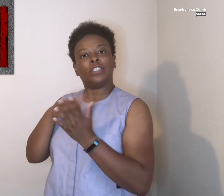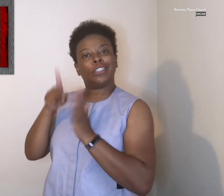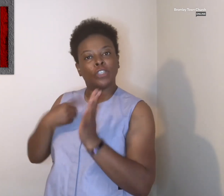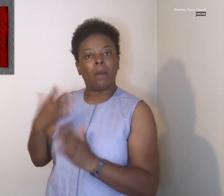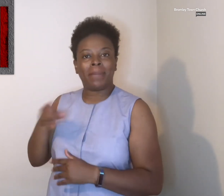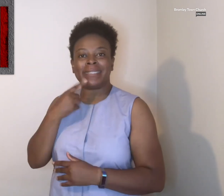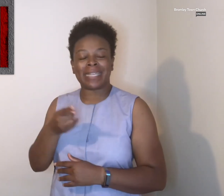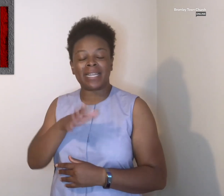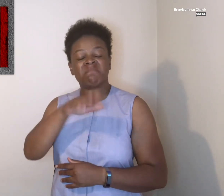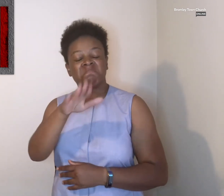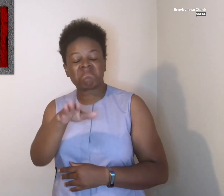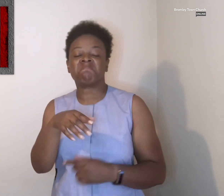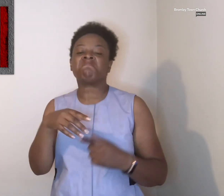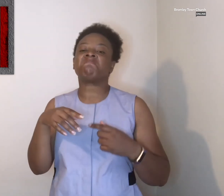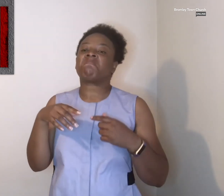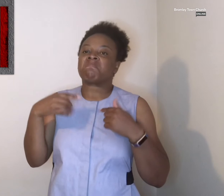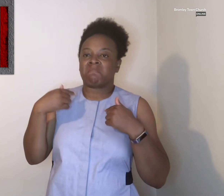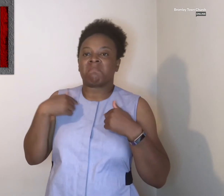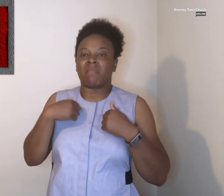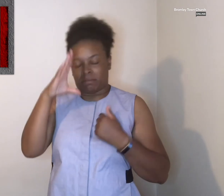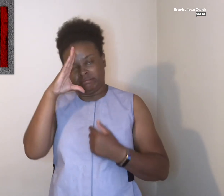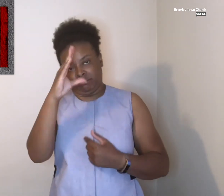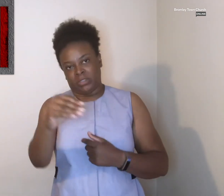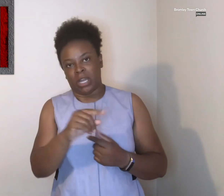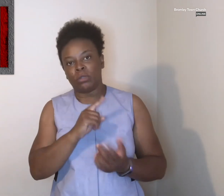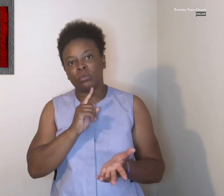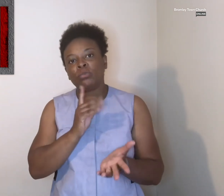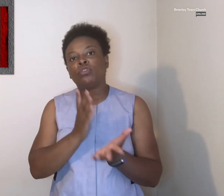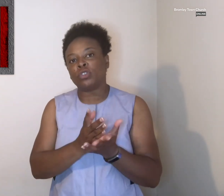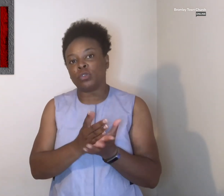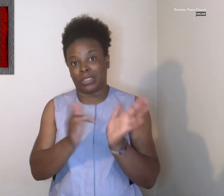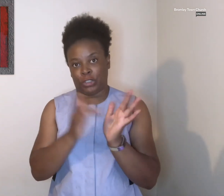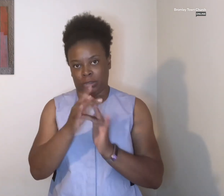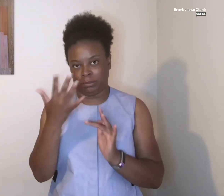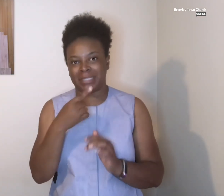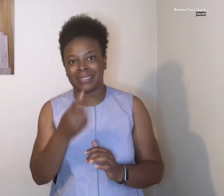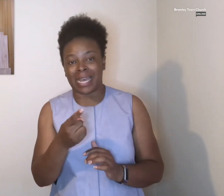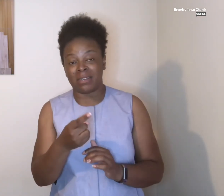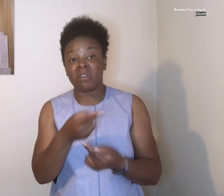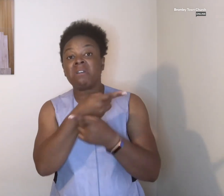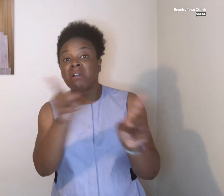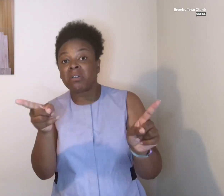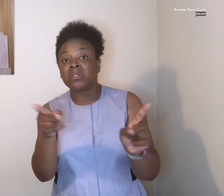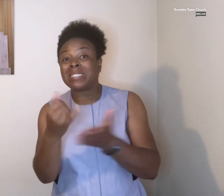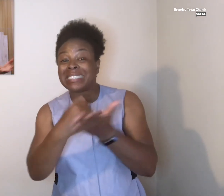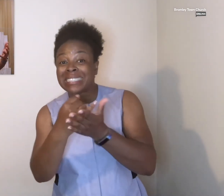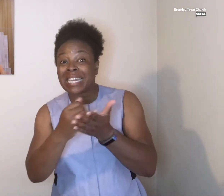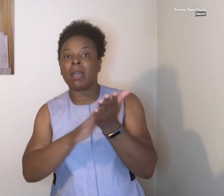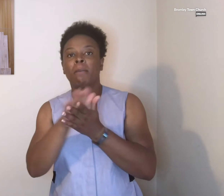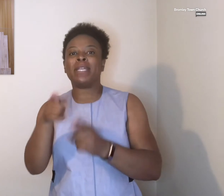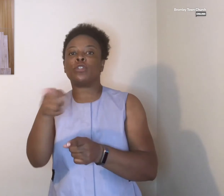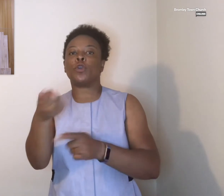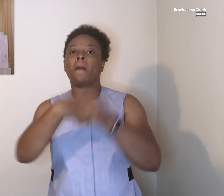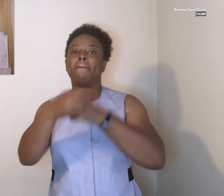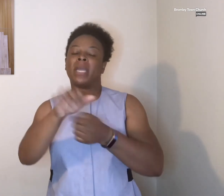truth, everyone who sins is a slave to sin." And the analogy there is that of a